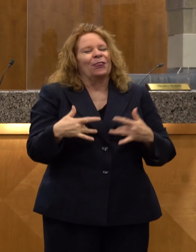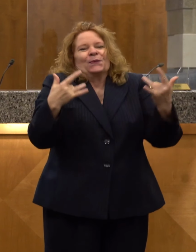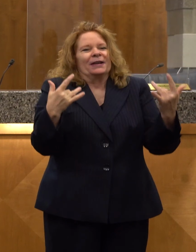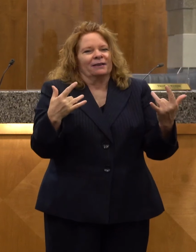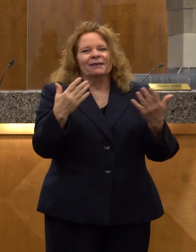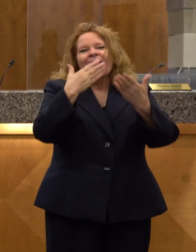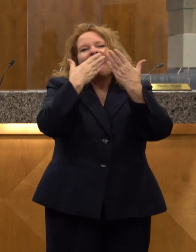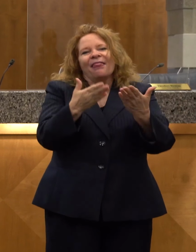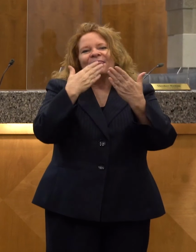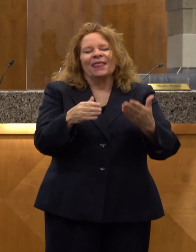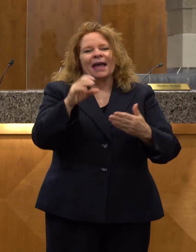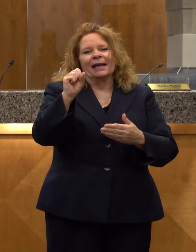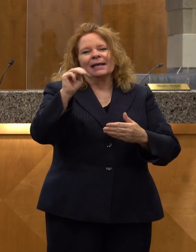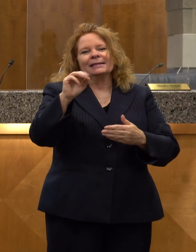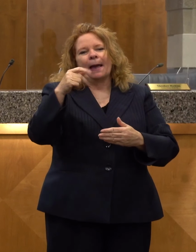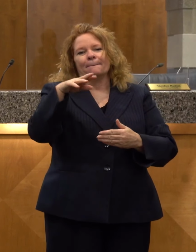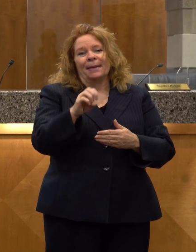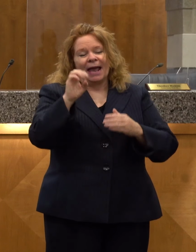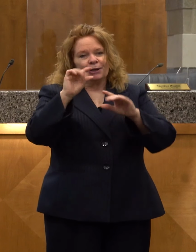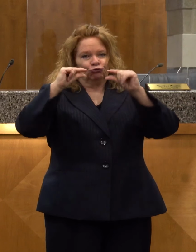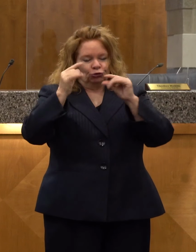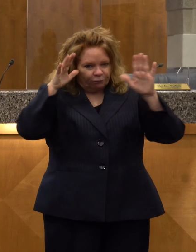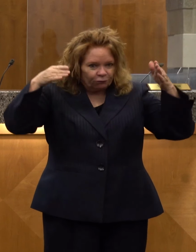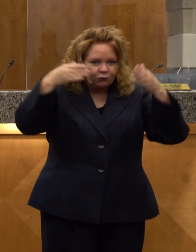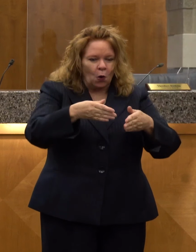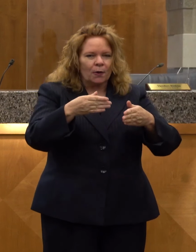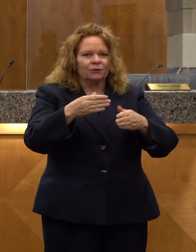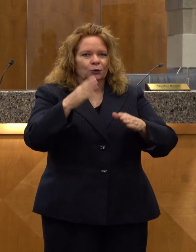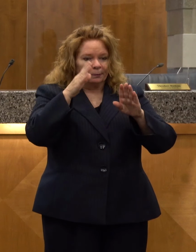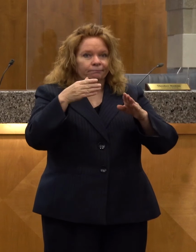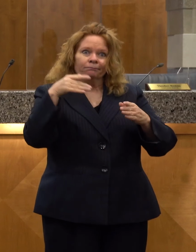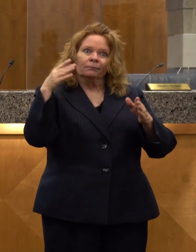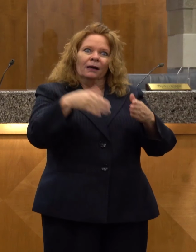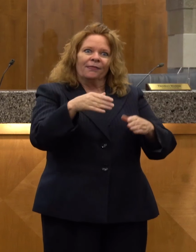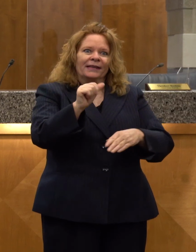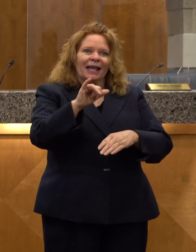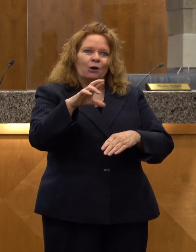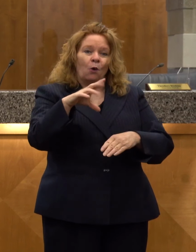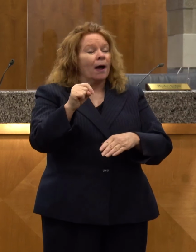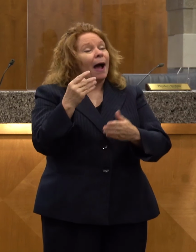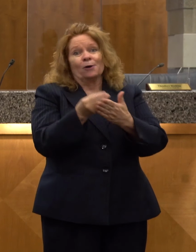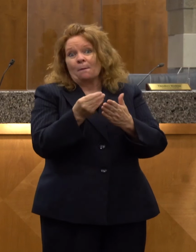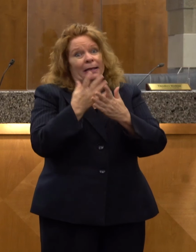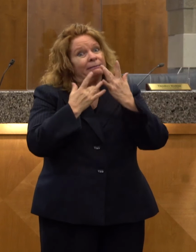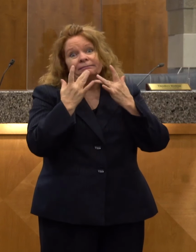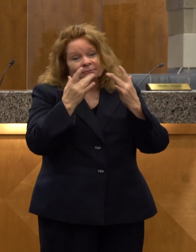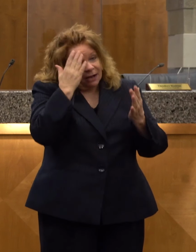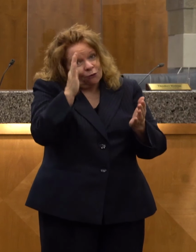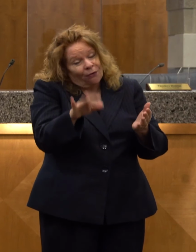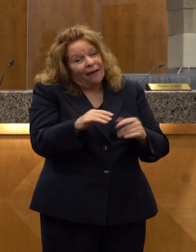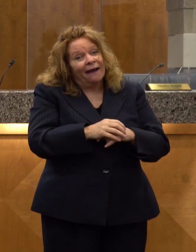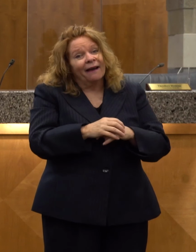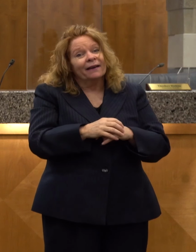Sam Page administration for prioritizing Airport Road. To his point, money is a finite resource.